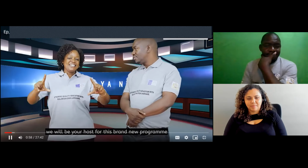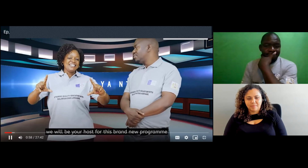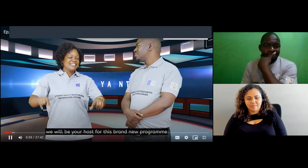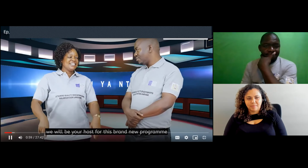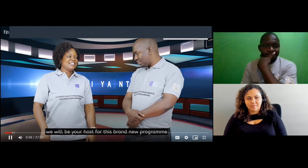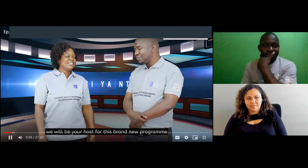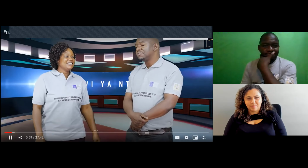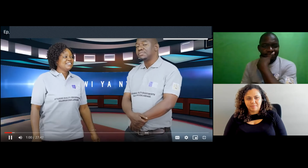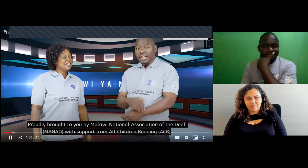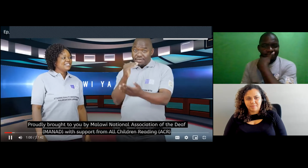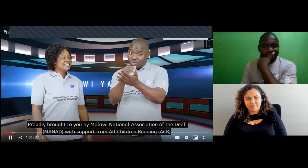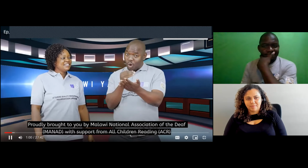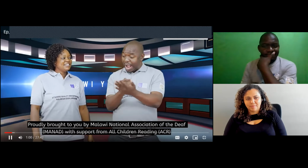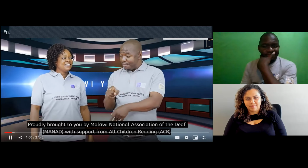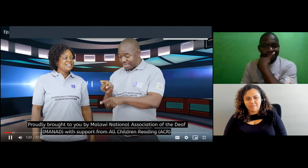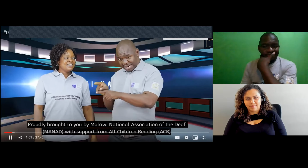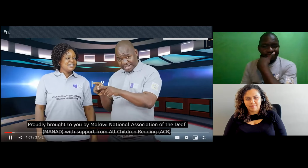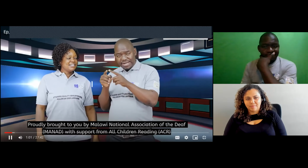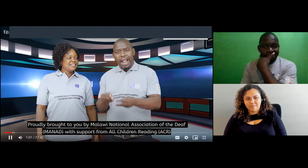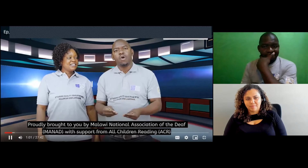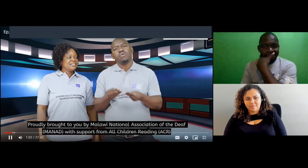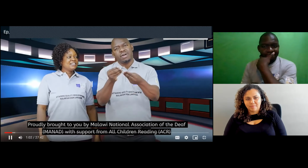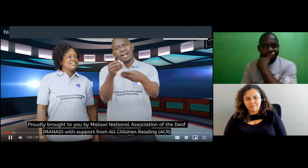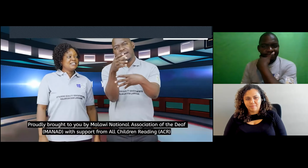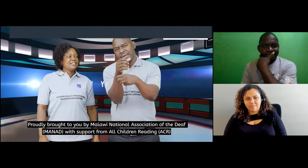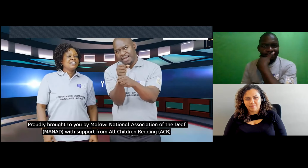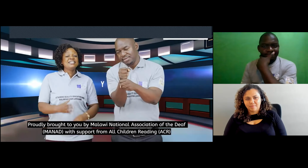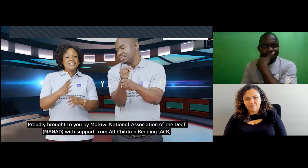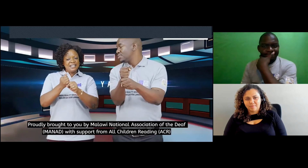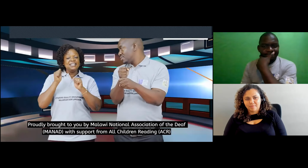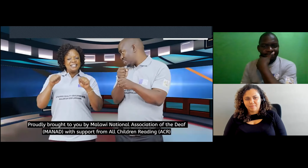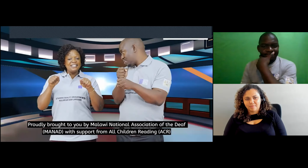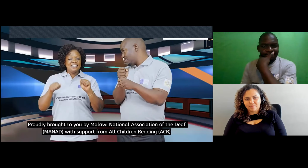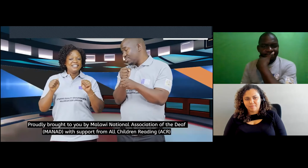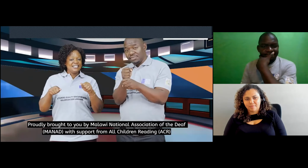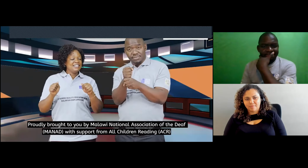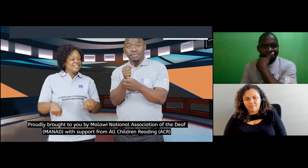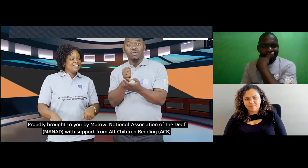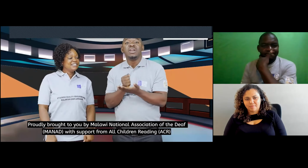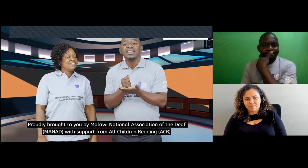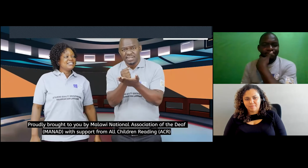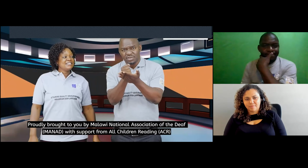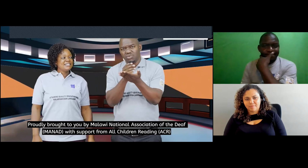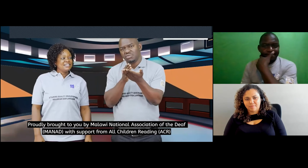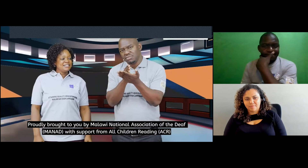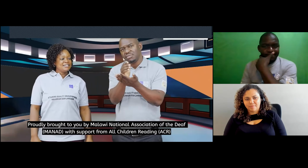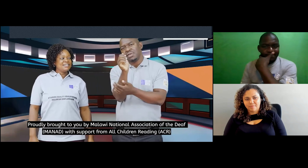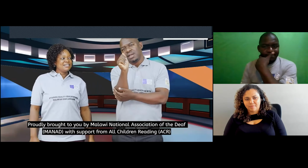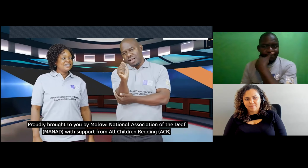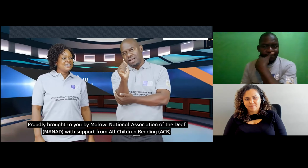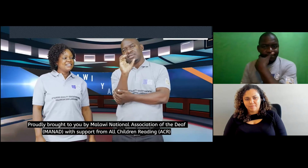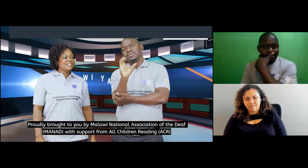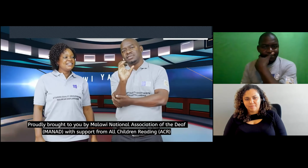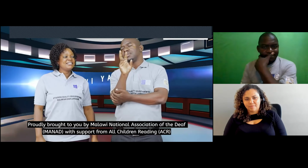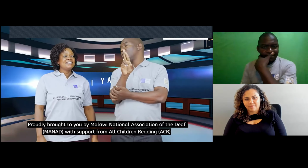mu chiyankhulo chogwiritsa ntchito manja. Pologalamuyi ikukufikani kuchokera ku bungwe la